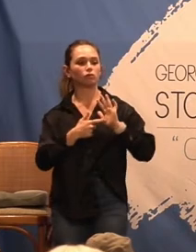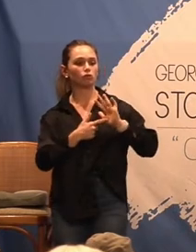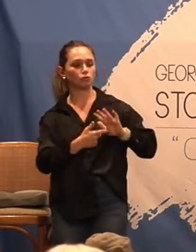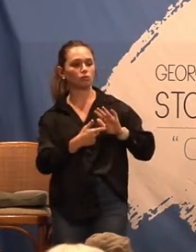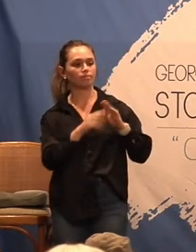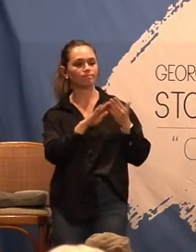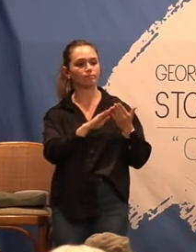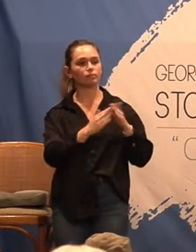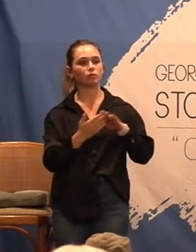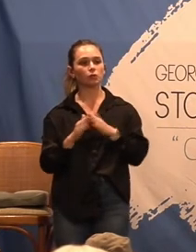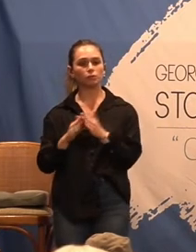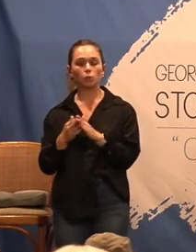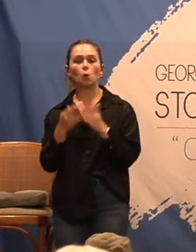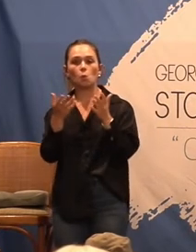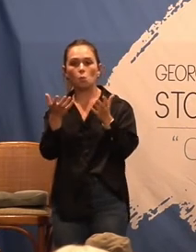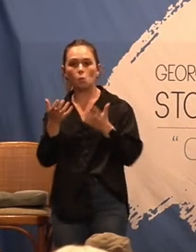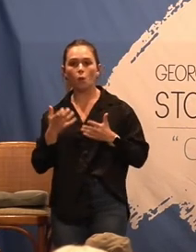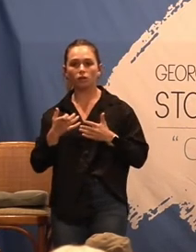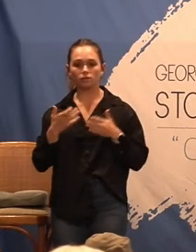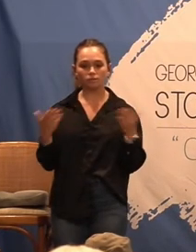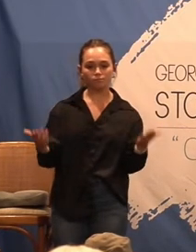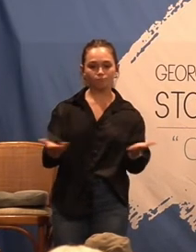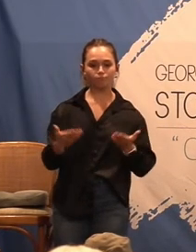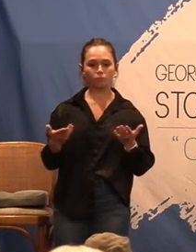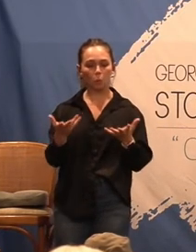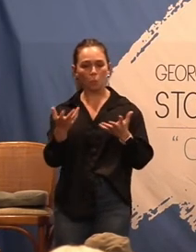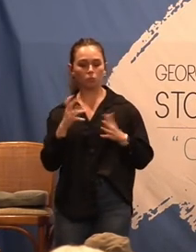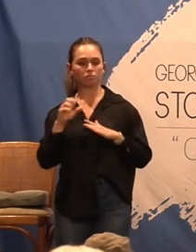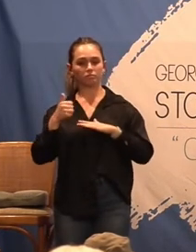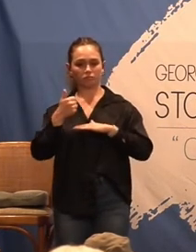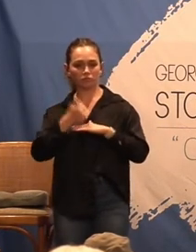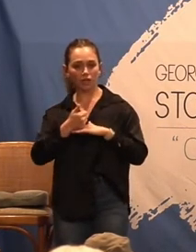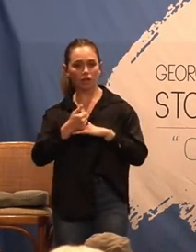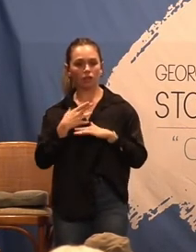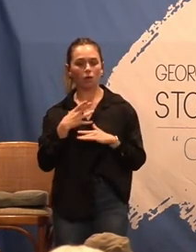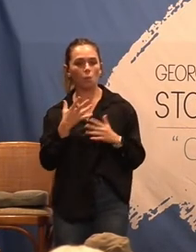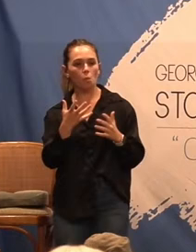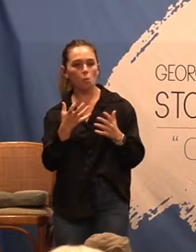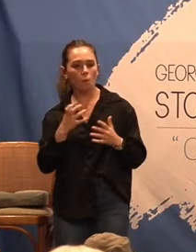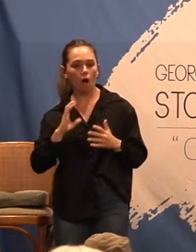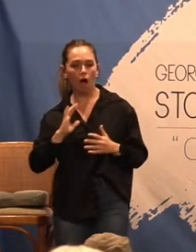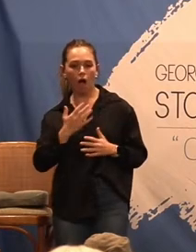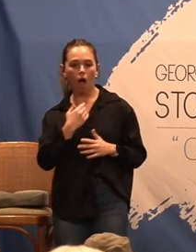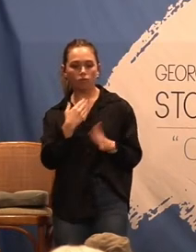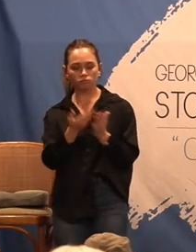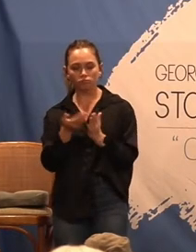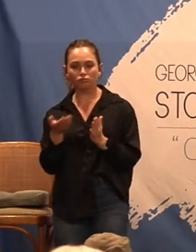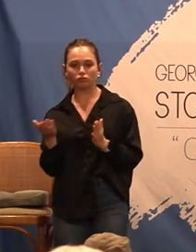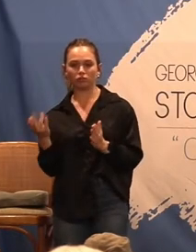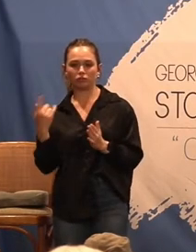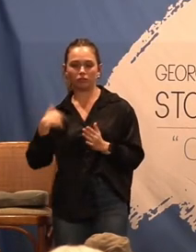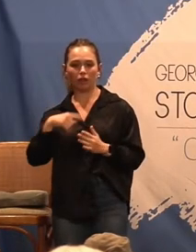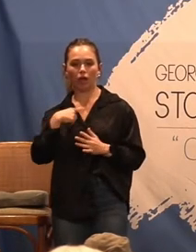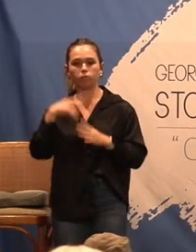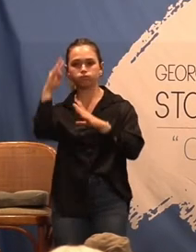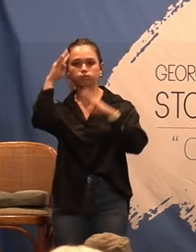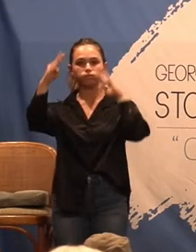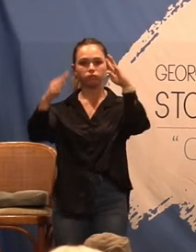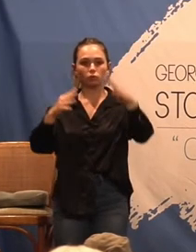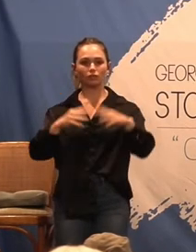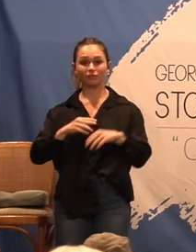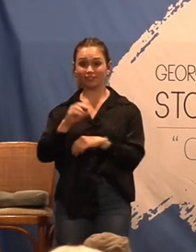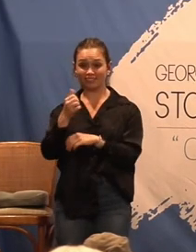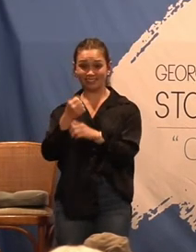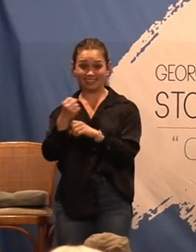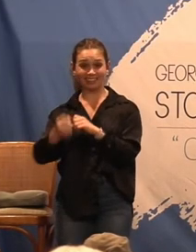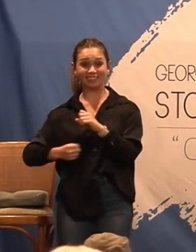that the community wants us here. That shows us that the community desires what we have created. And 10